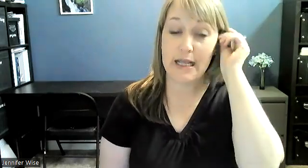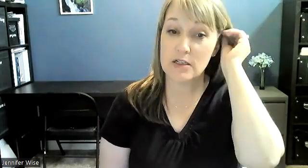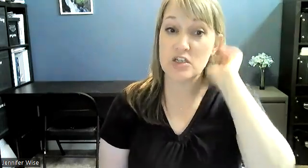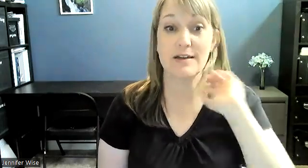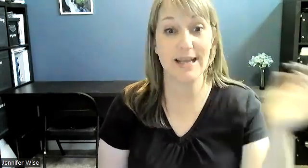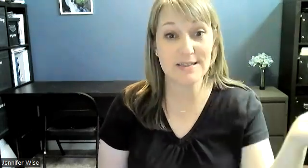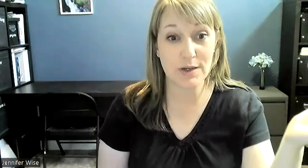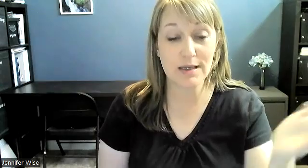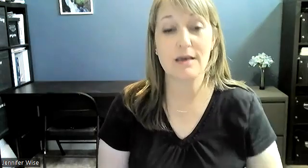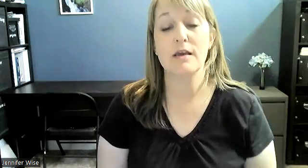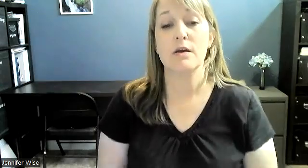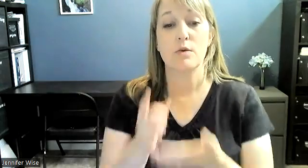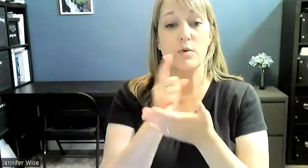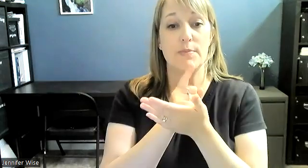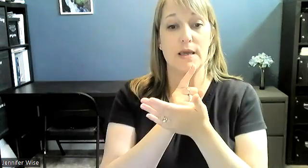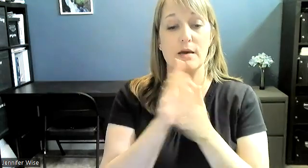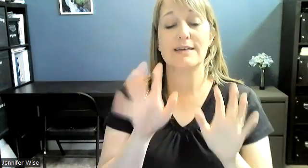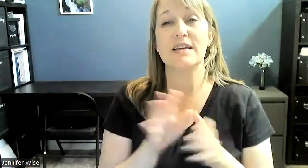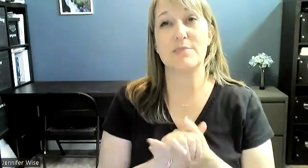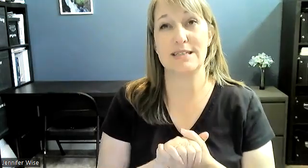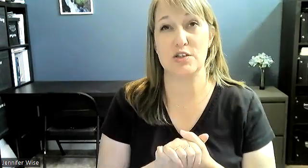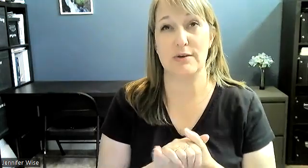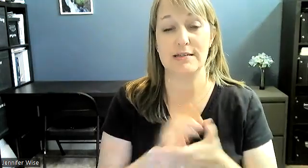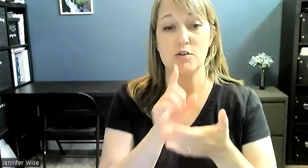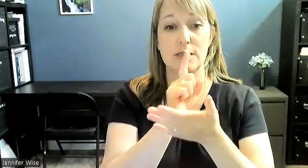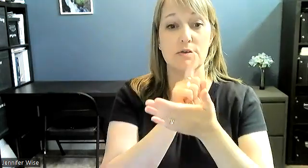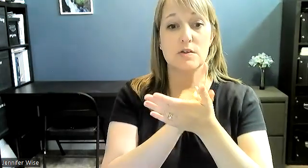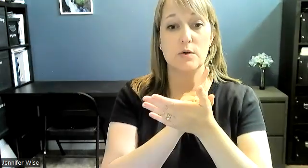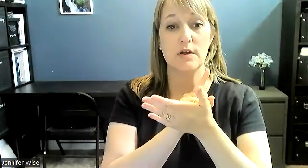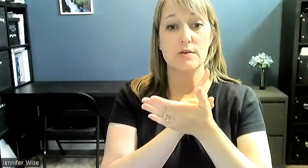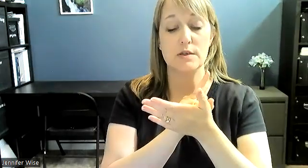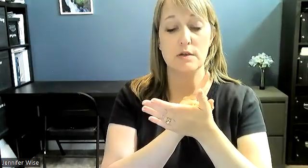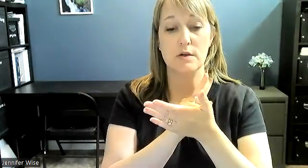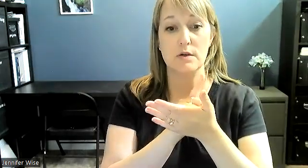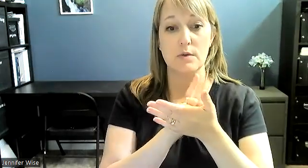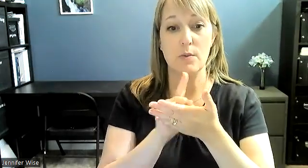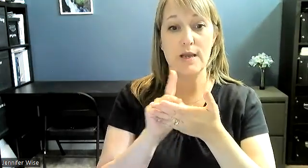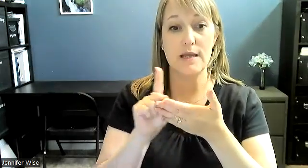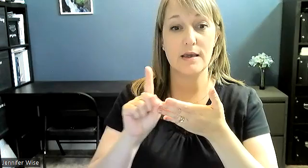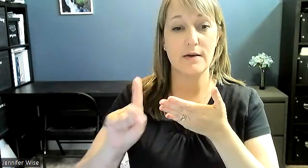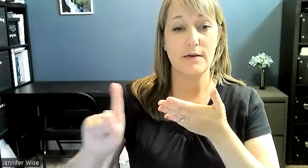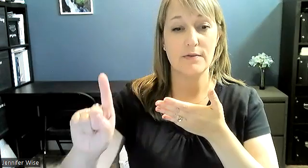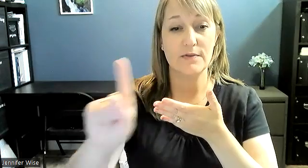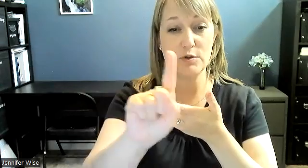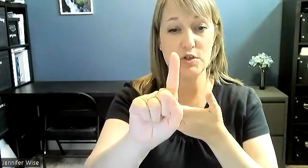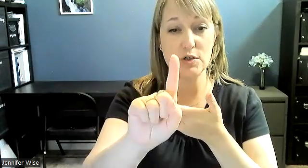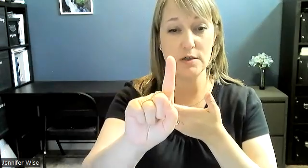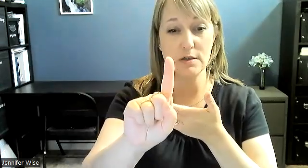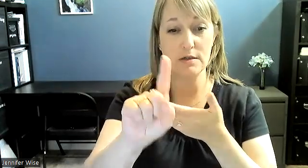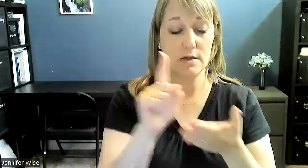English, next week, would be, it can be signed 2 ways actually. So there's week future. So